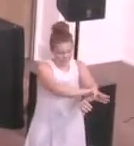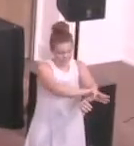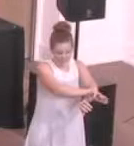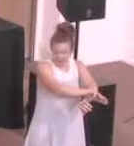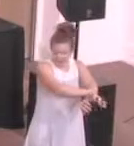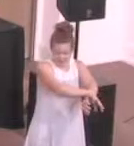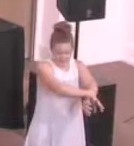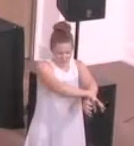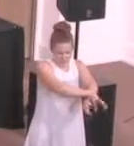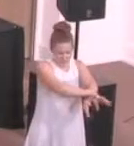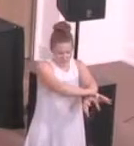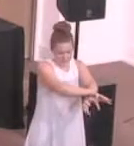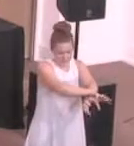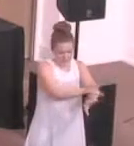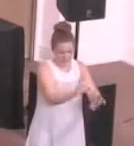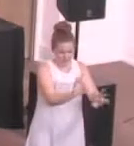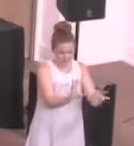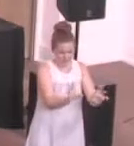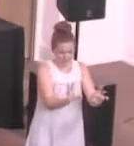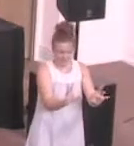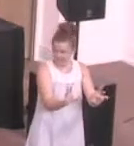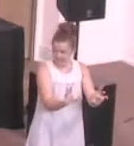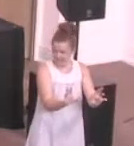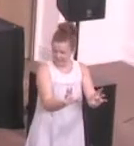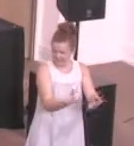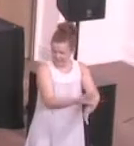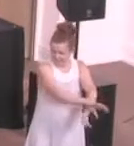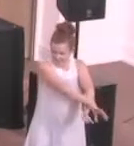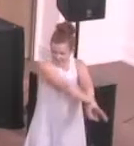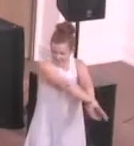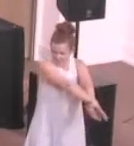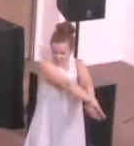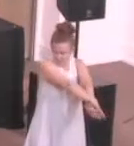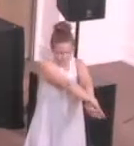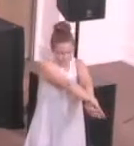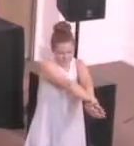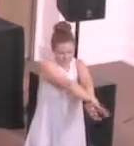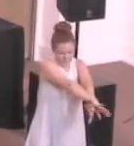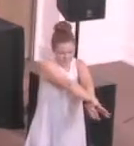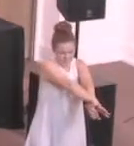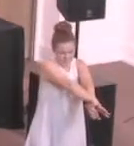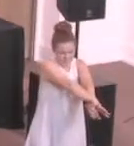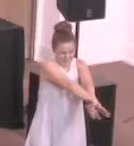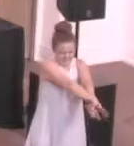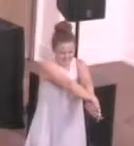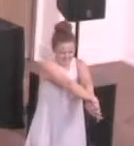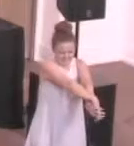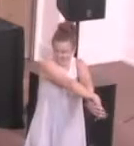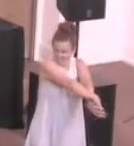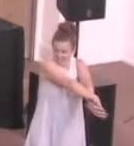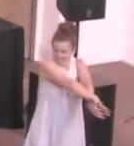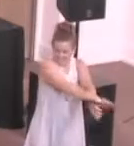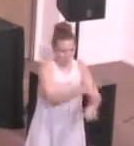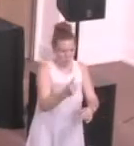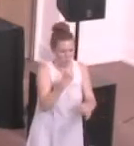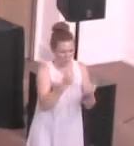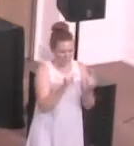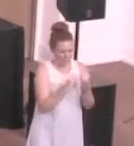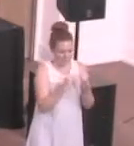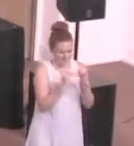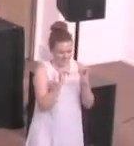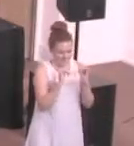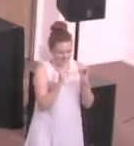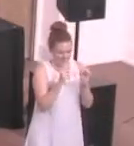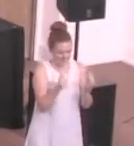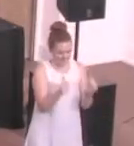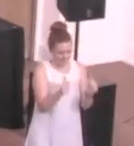thumb. That's pretty good, Peter. That's pretty good. This one's moving, though, Peter. You got to just hold these still. Just your little finger and your thumb.